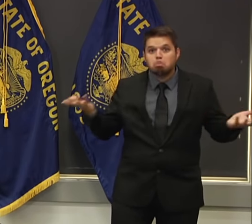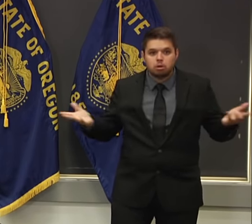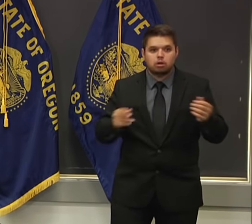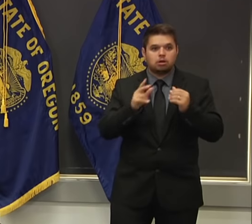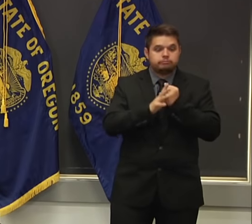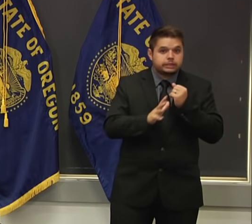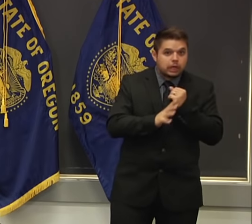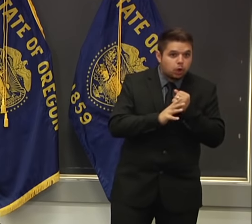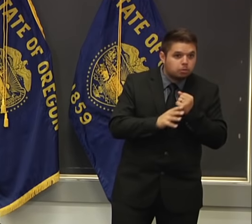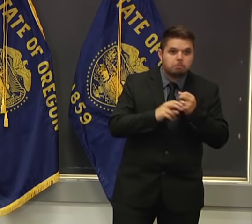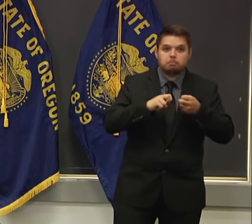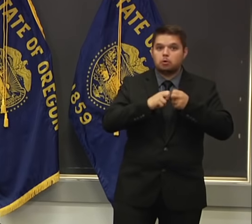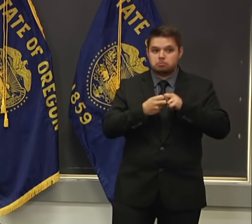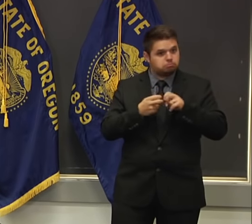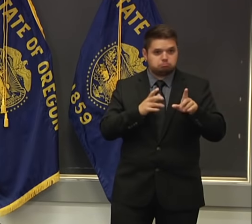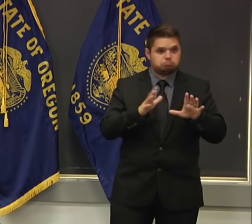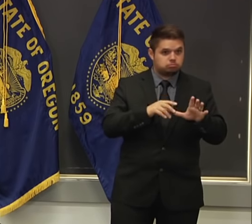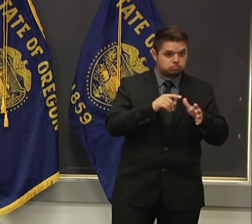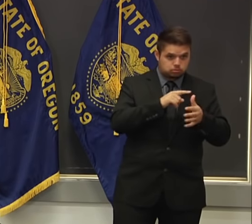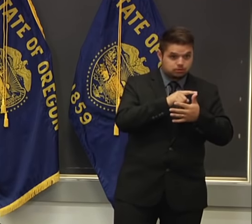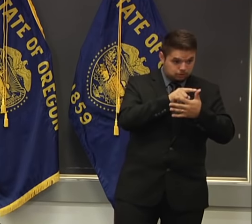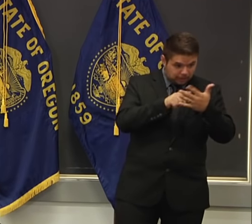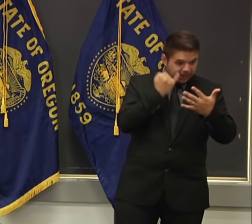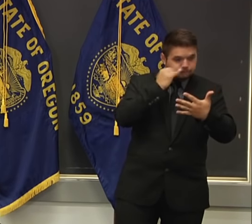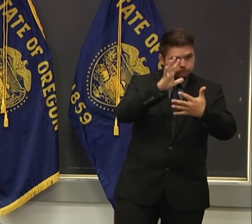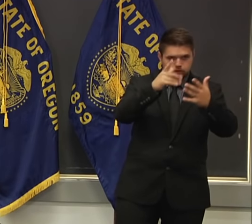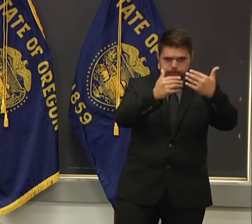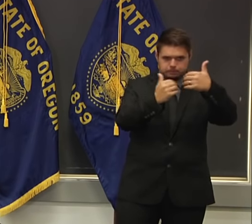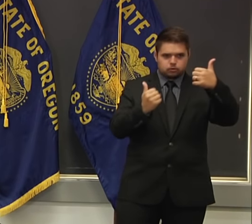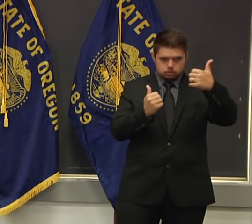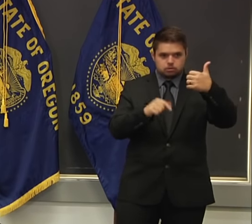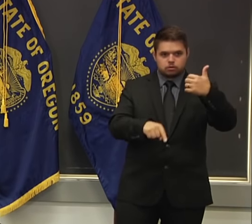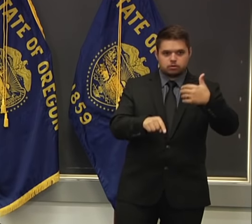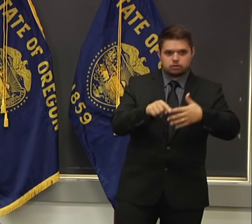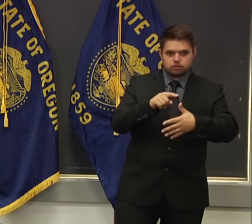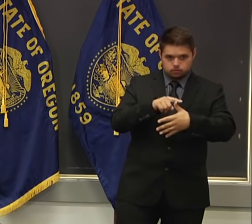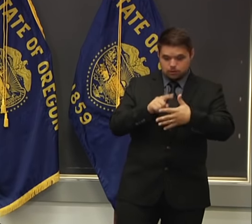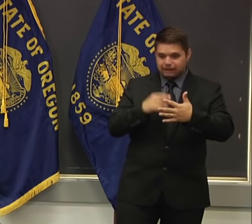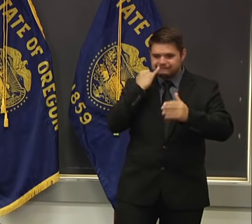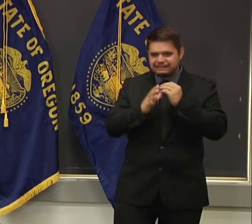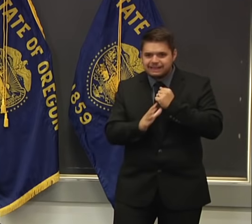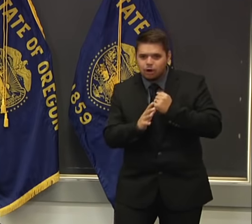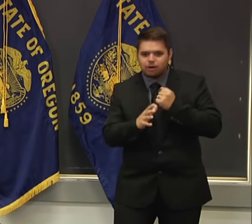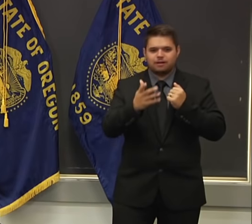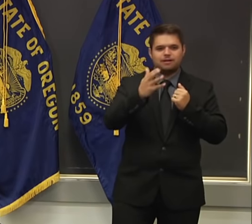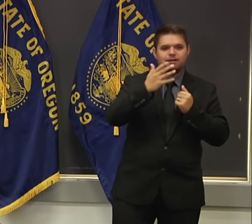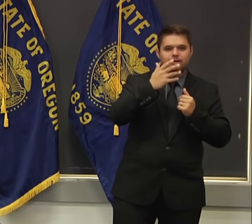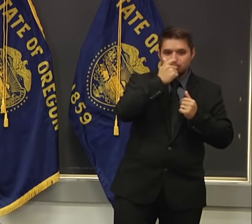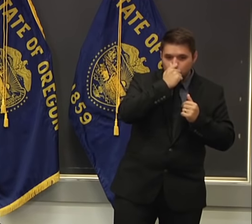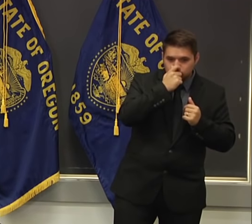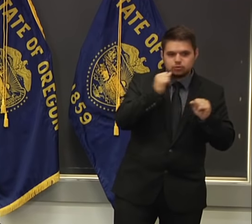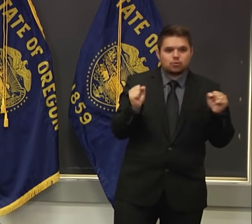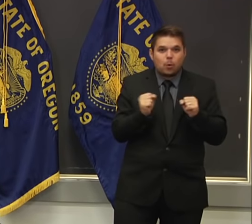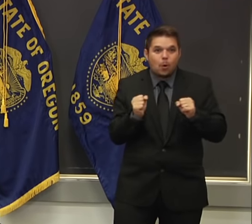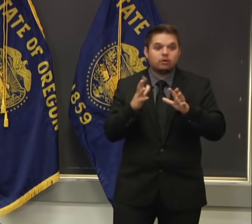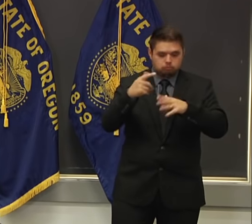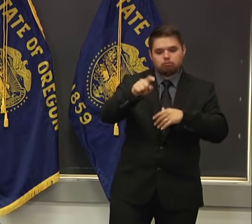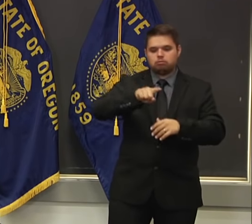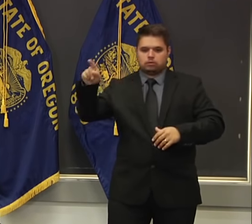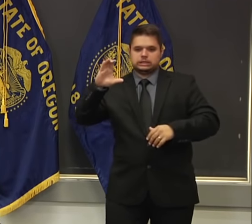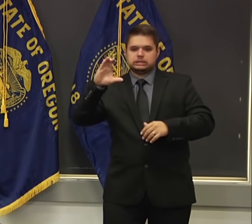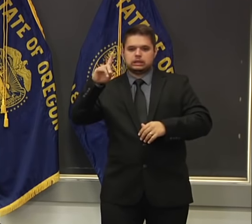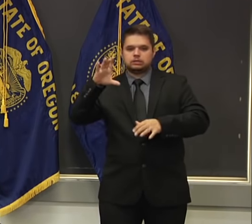If you have these symptoms, use the CDC's online COVID-19 self-checker to see whether you should contact your